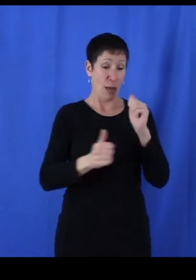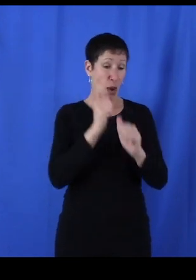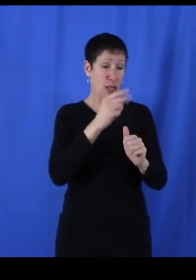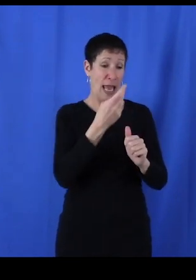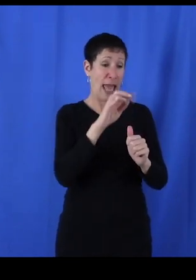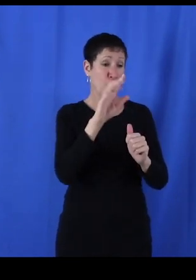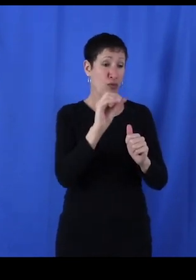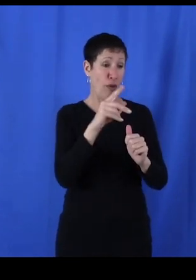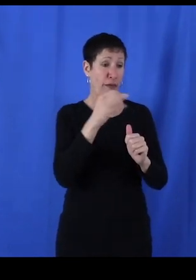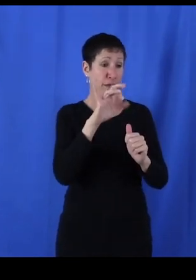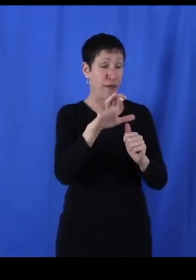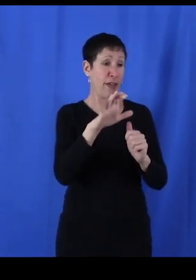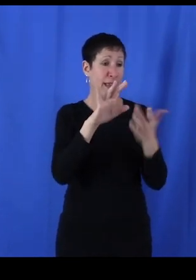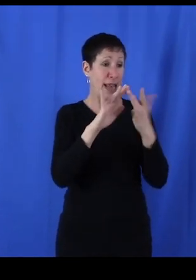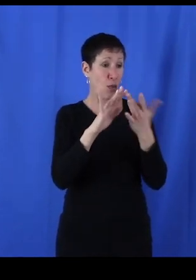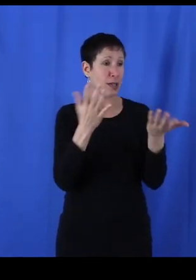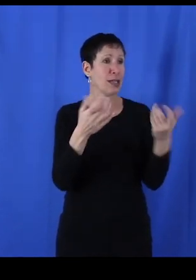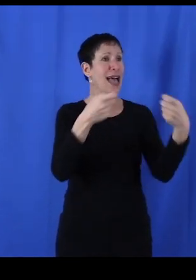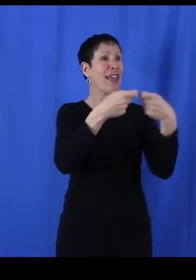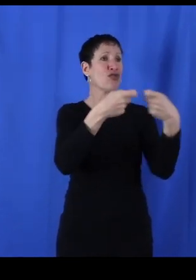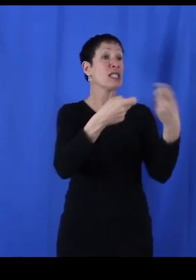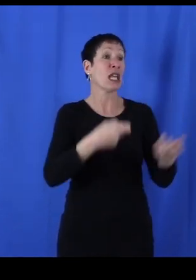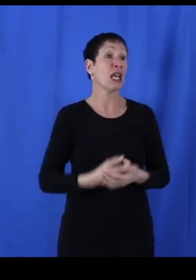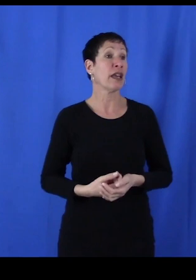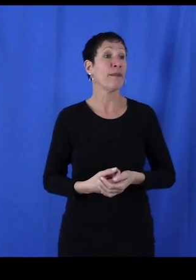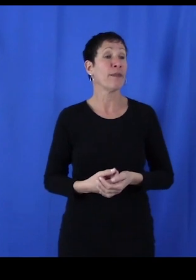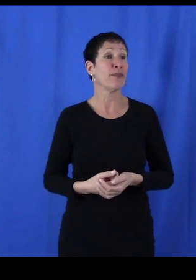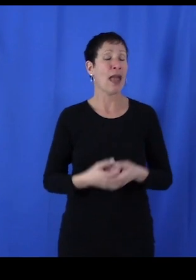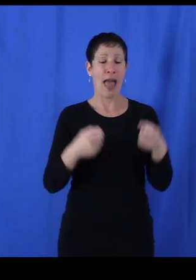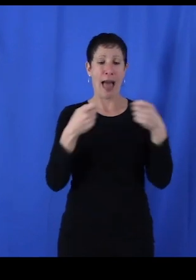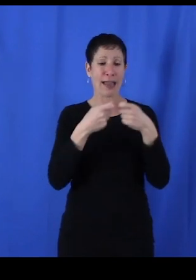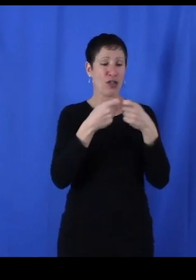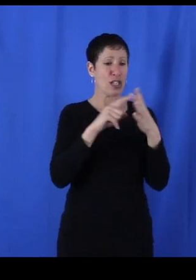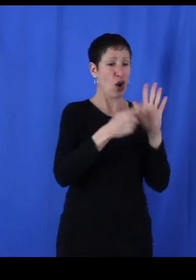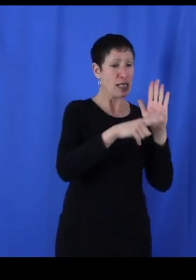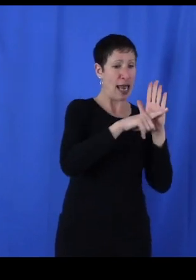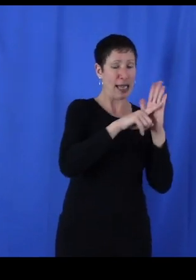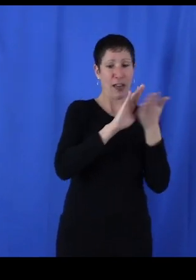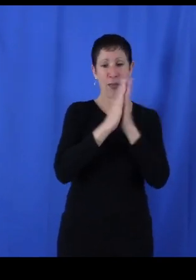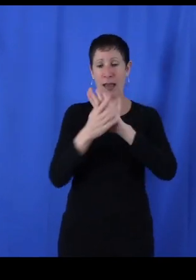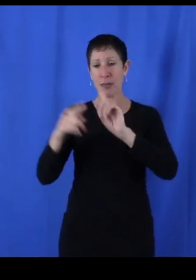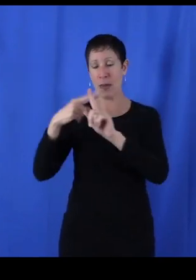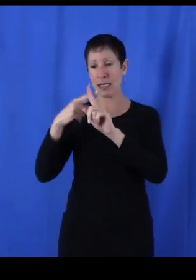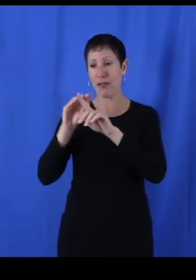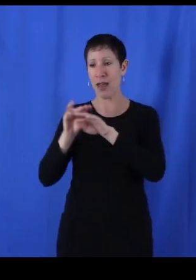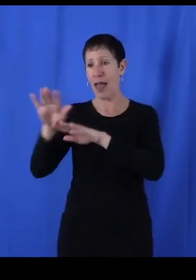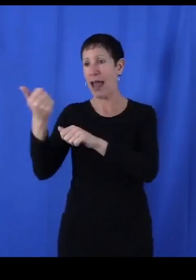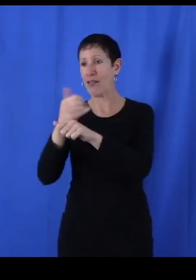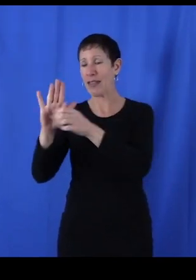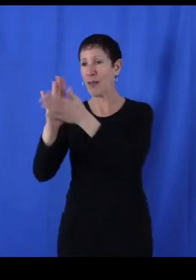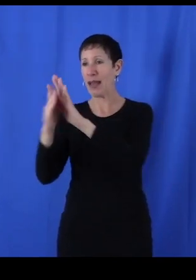electricity. Like, it goes from negative to positive. It makes everything else possible.